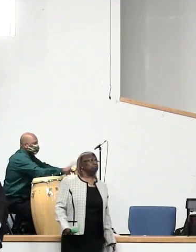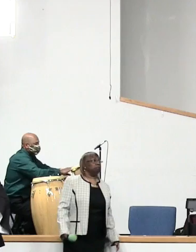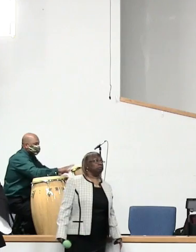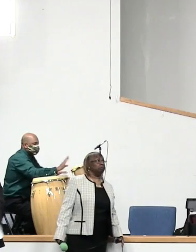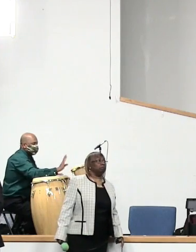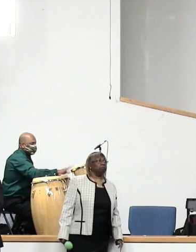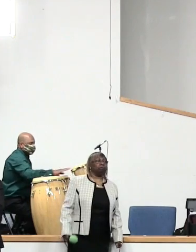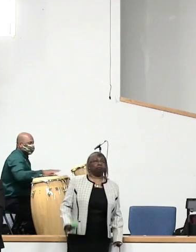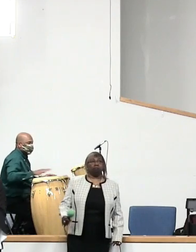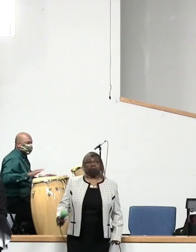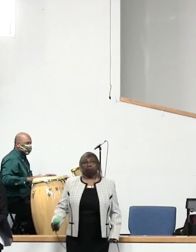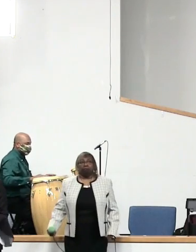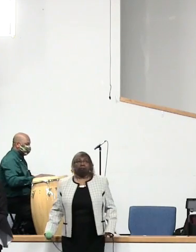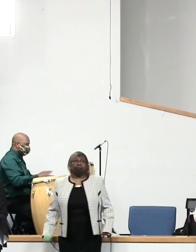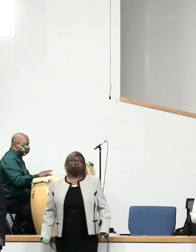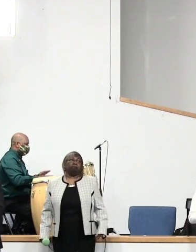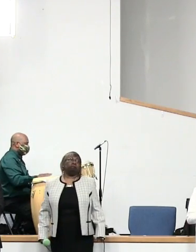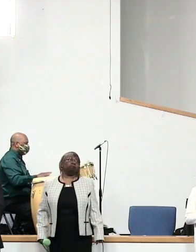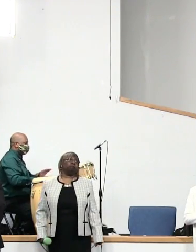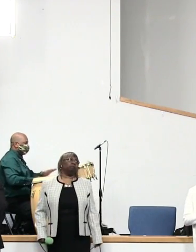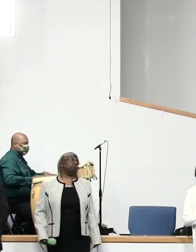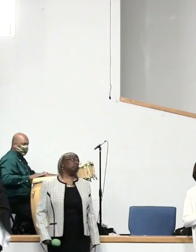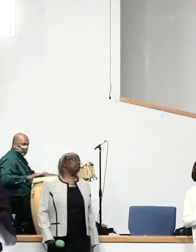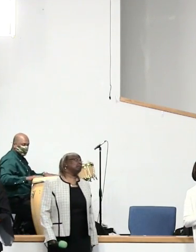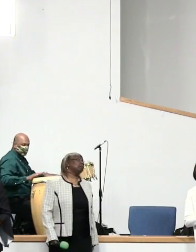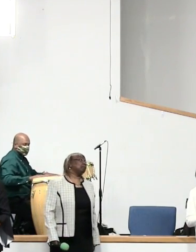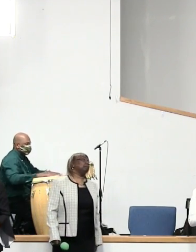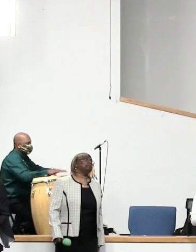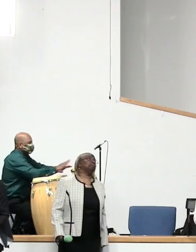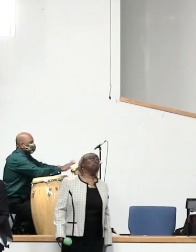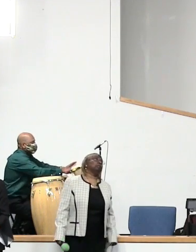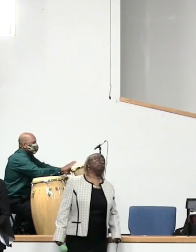Oh, how you talk with me.